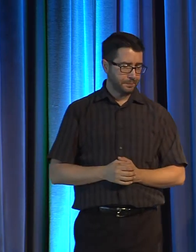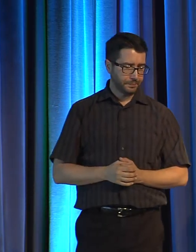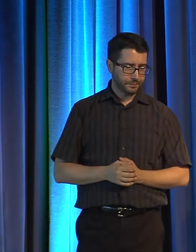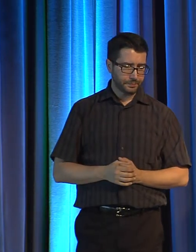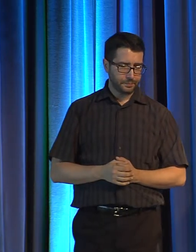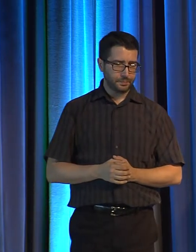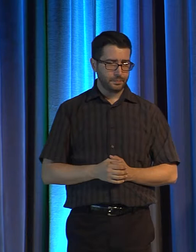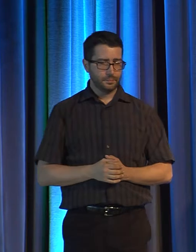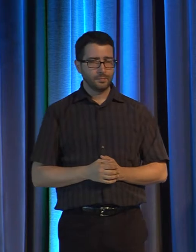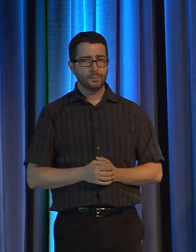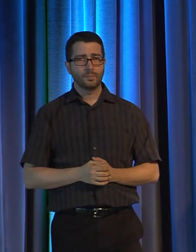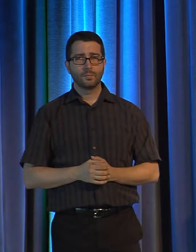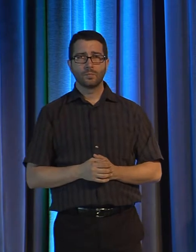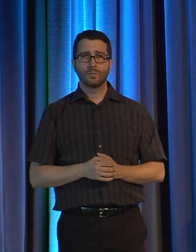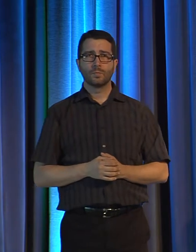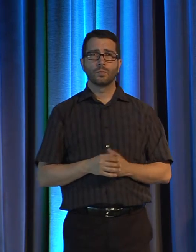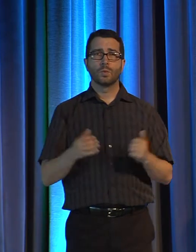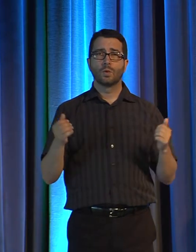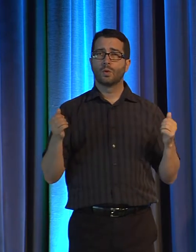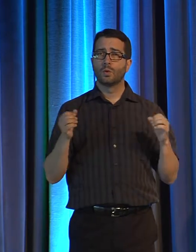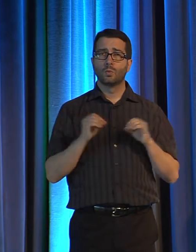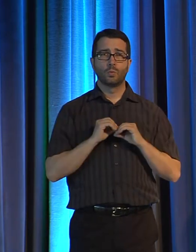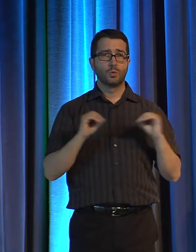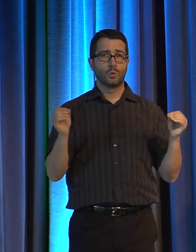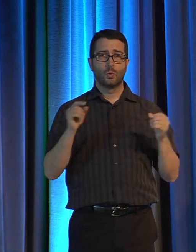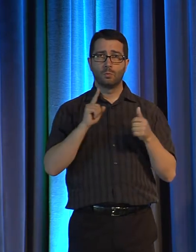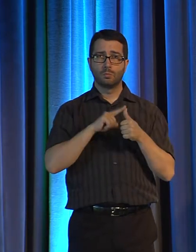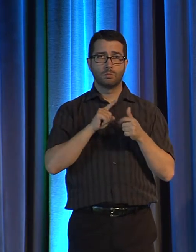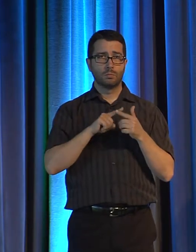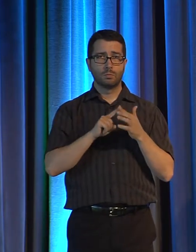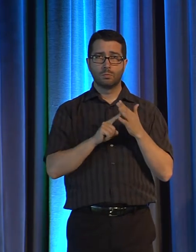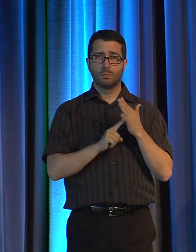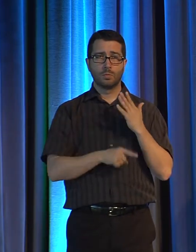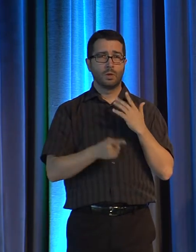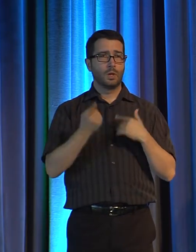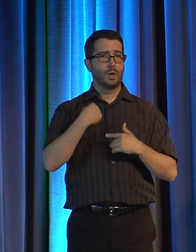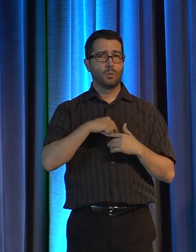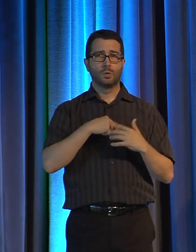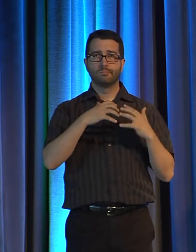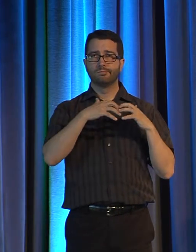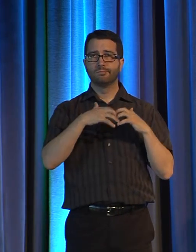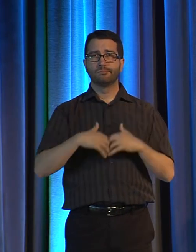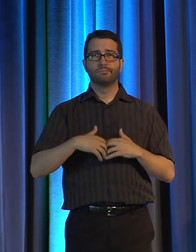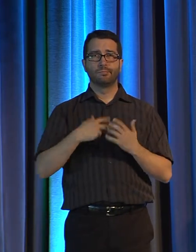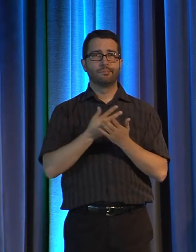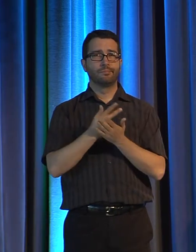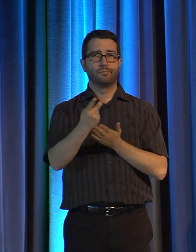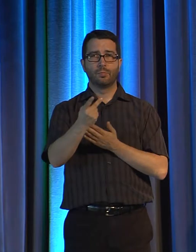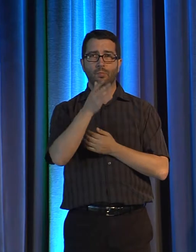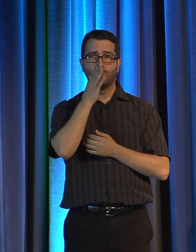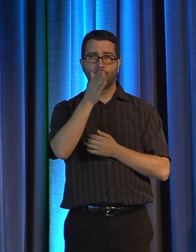are nothing without frontline healthcare talent, and we can never forget that.